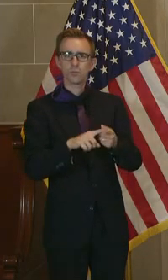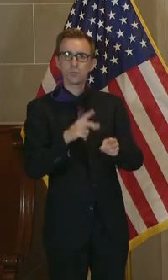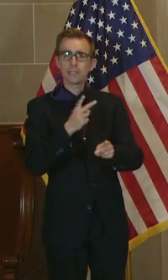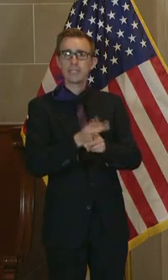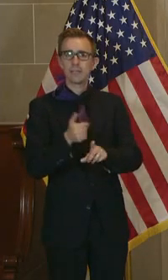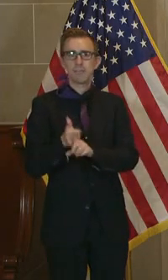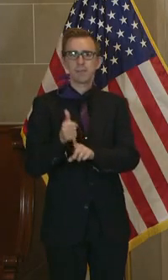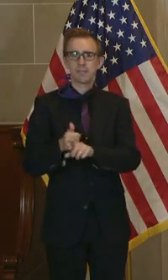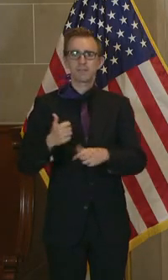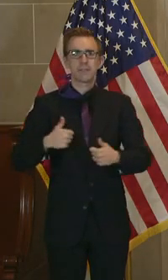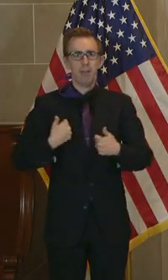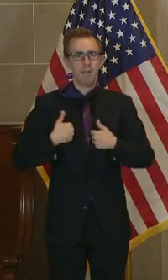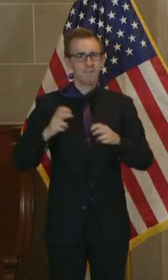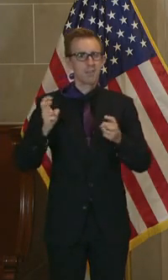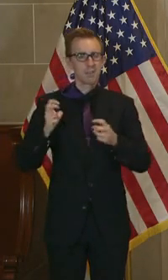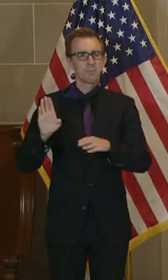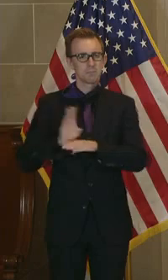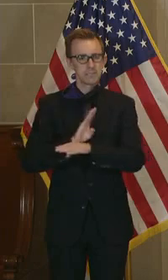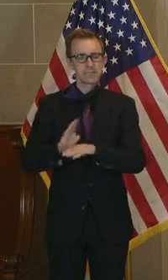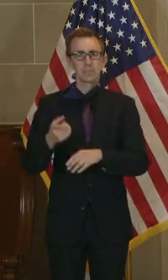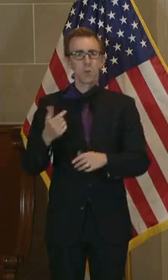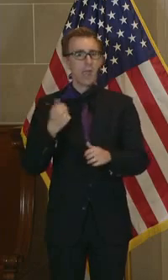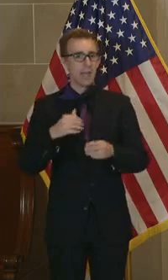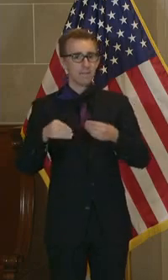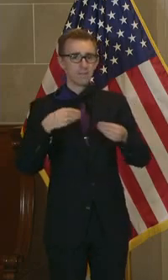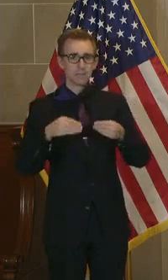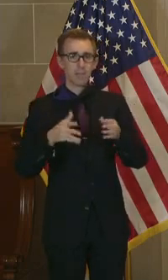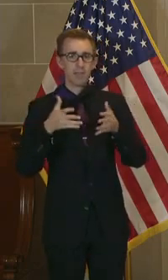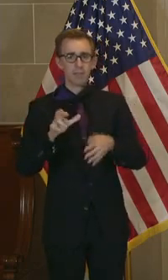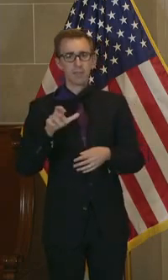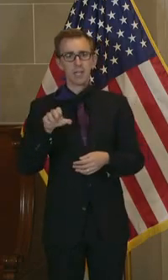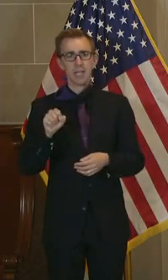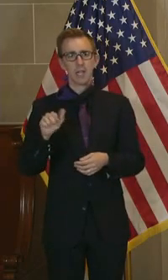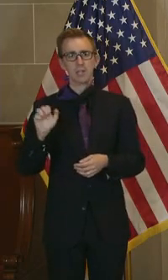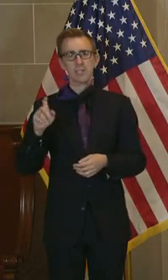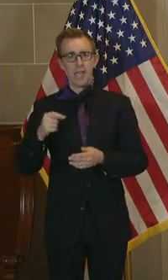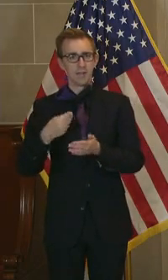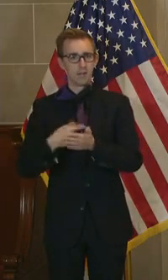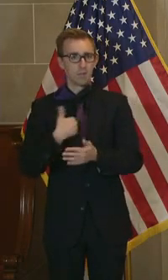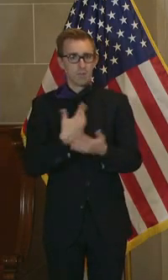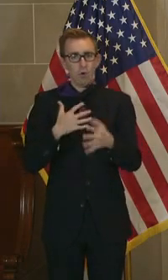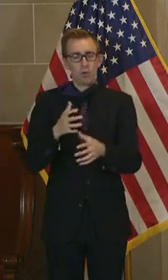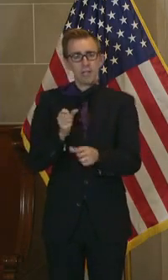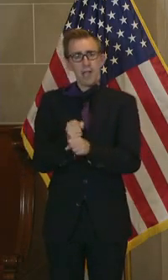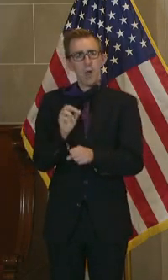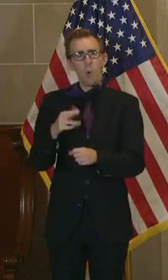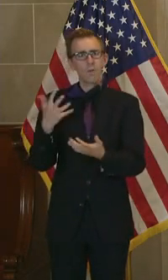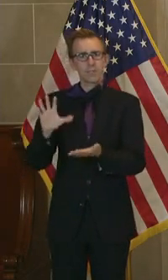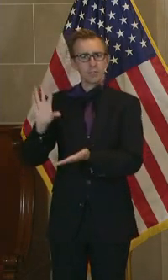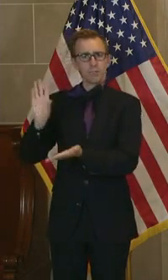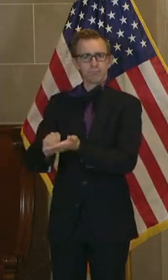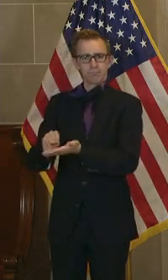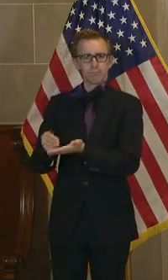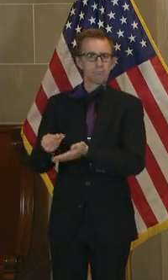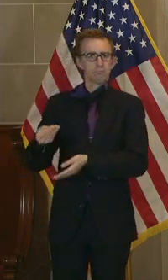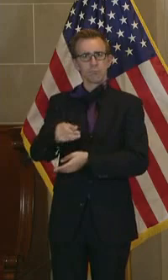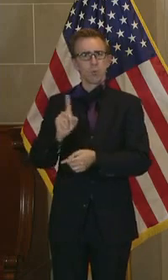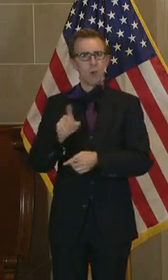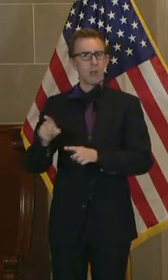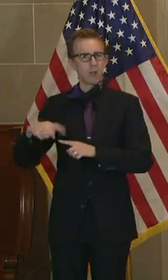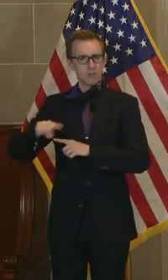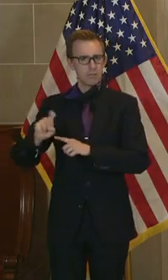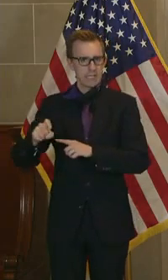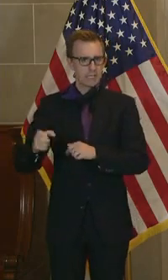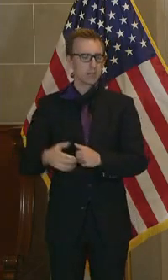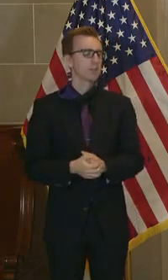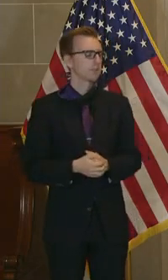basically. At this point, is there any flexibility left in the CARES Act funding we've already received, or has it pretty much been designated to where it's going to go?